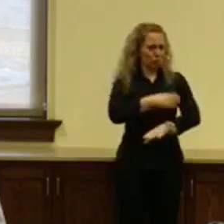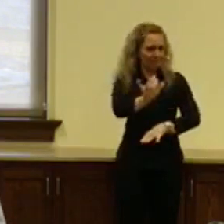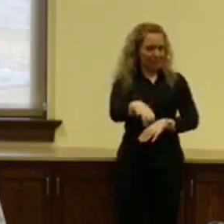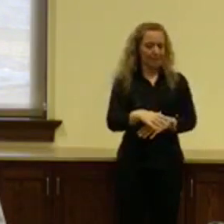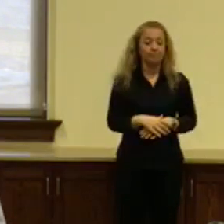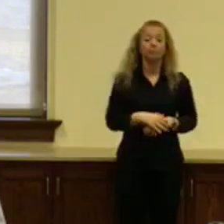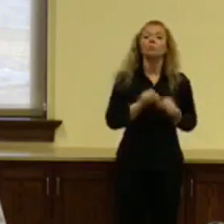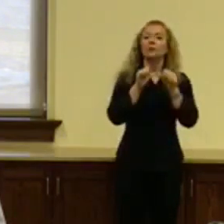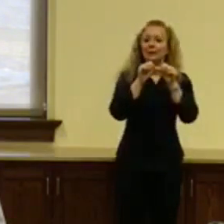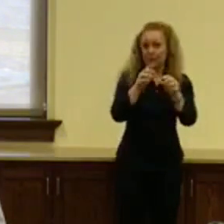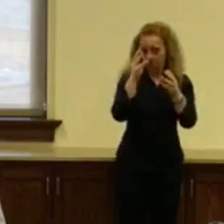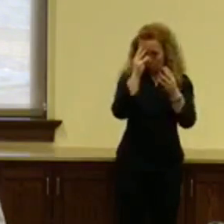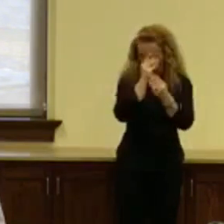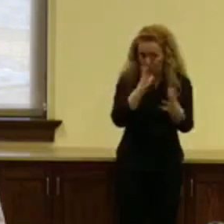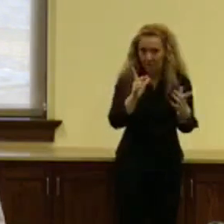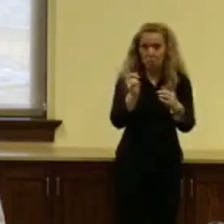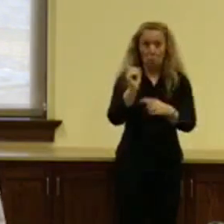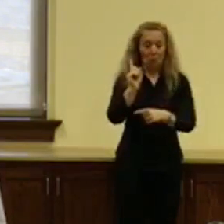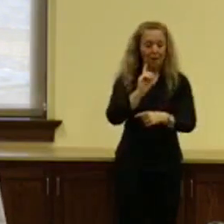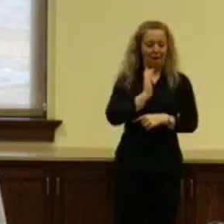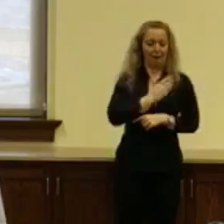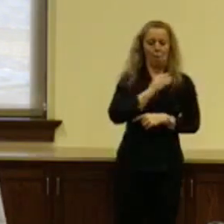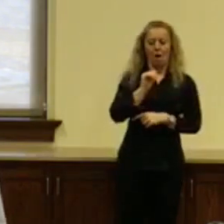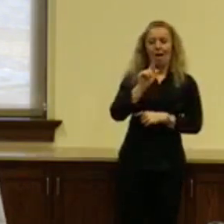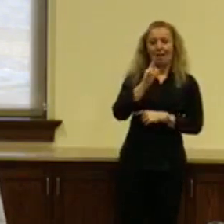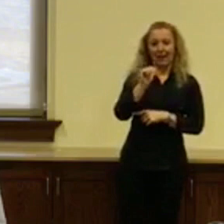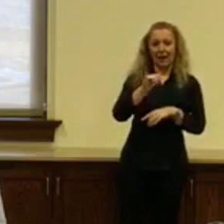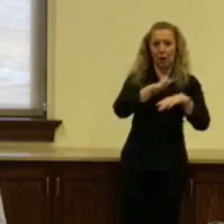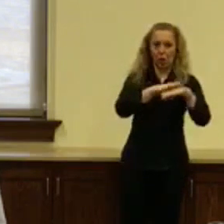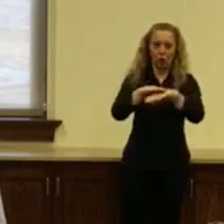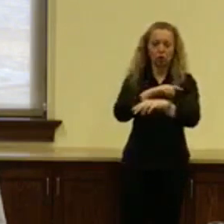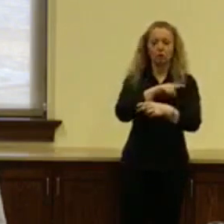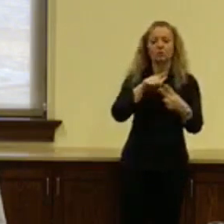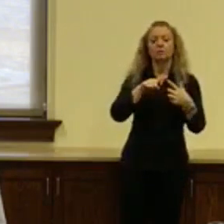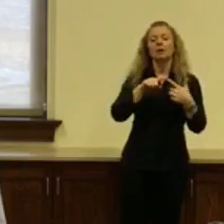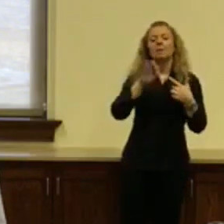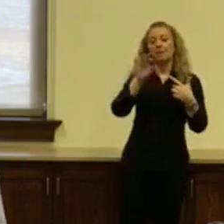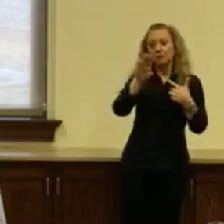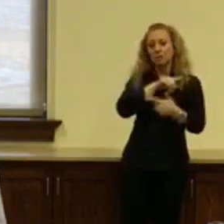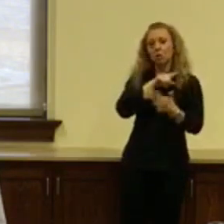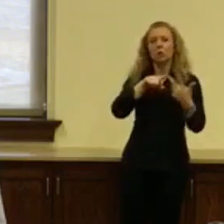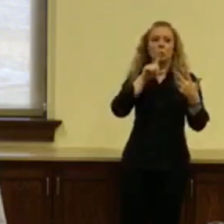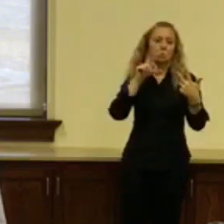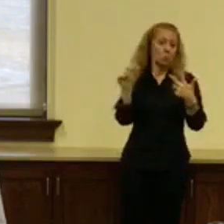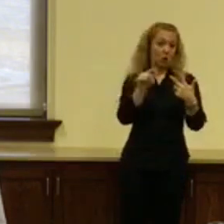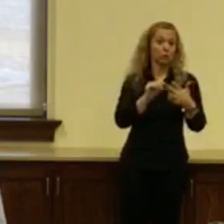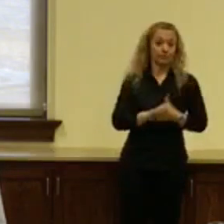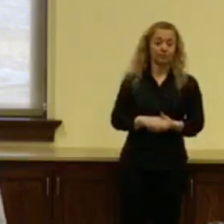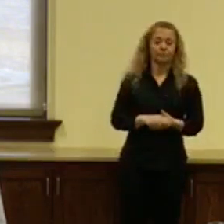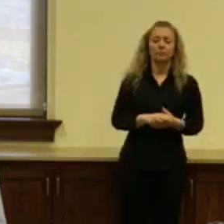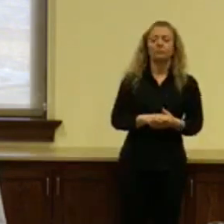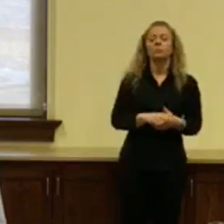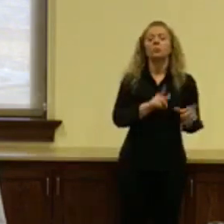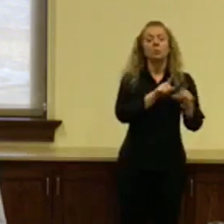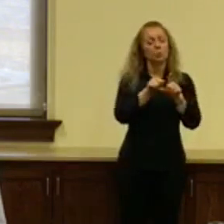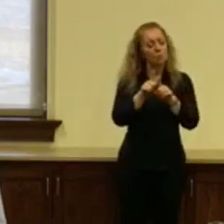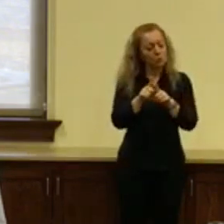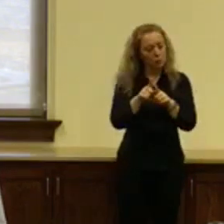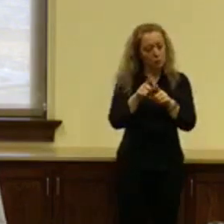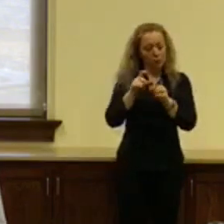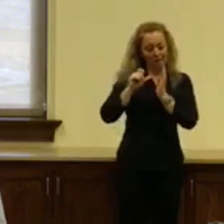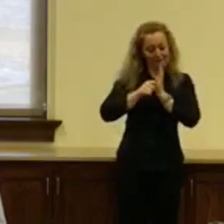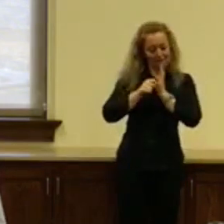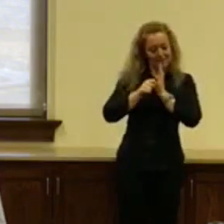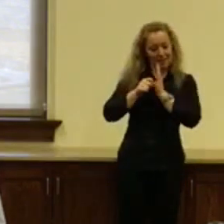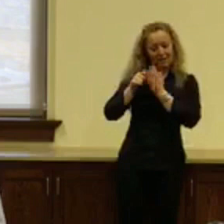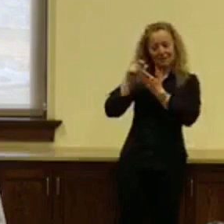out information through the Allegheny Alerts website, Facebook, and Twitter. And finally, I want to echo a reminder from the Pennsylvania's